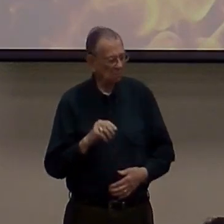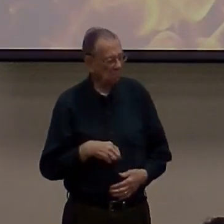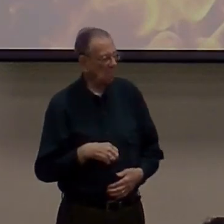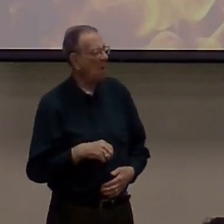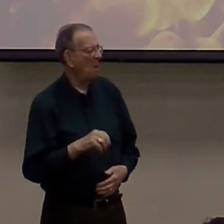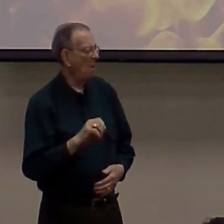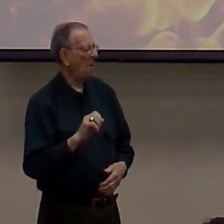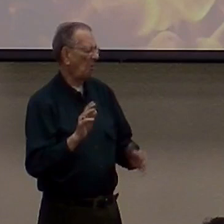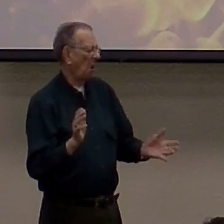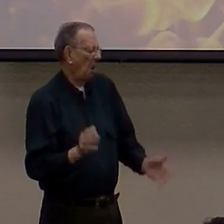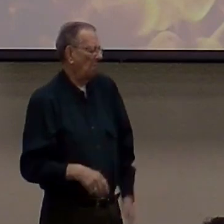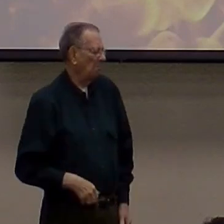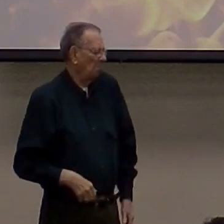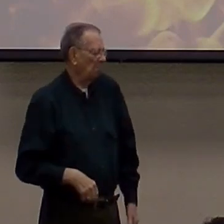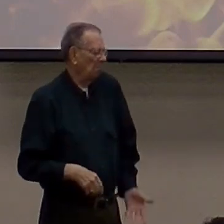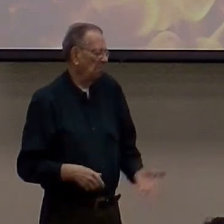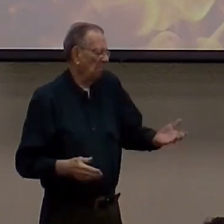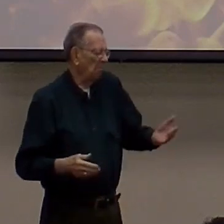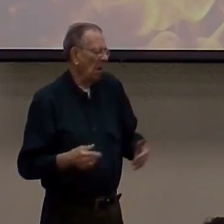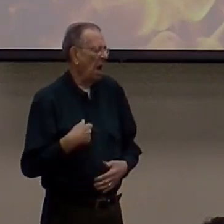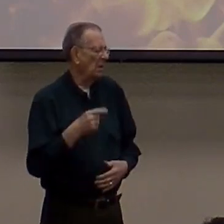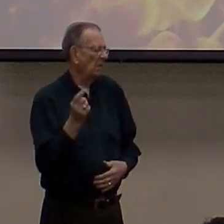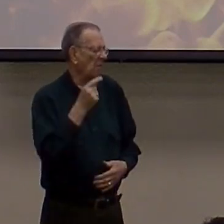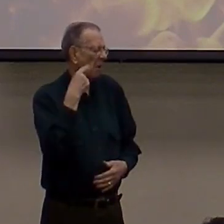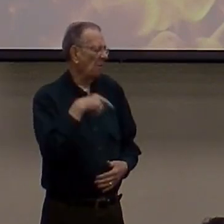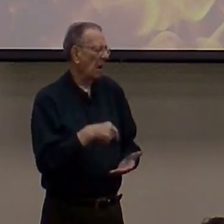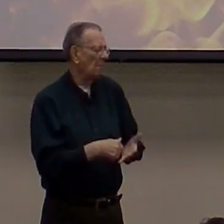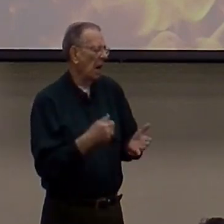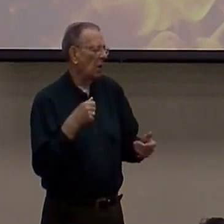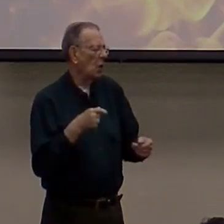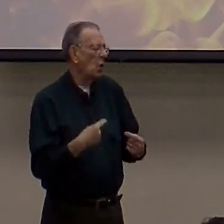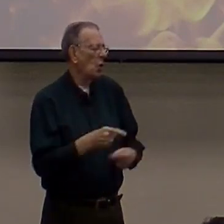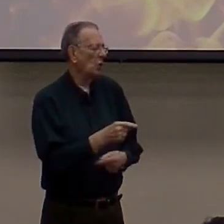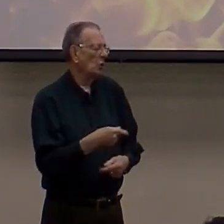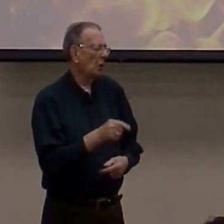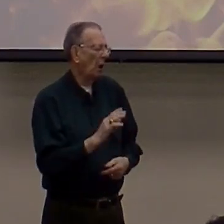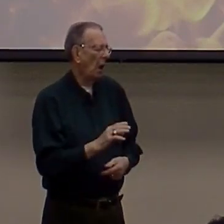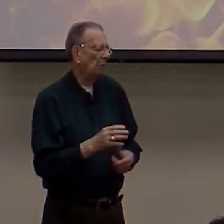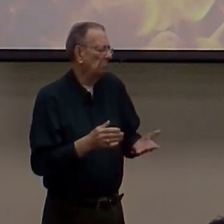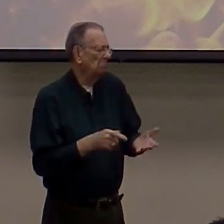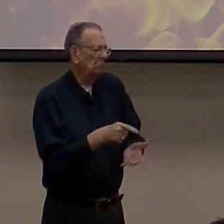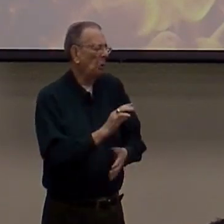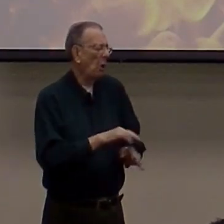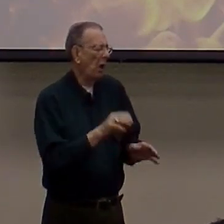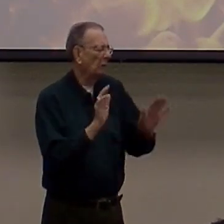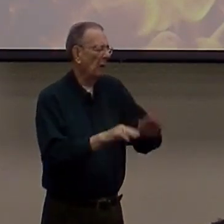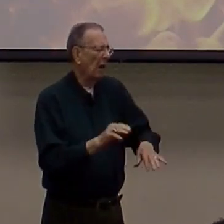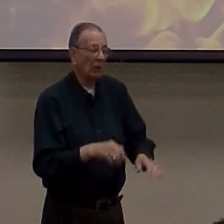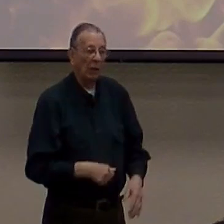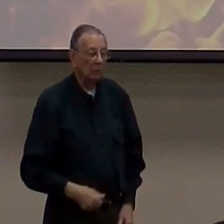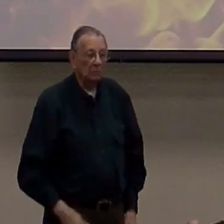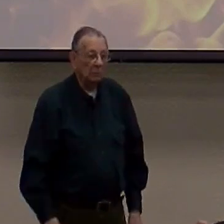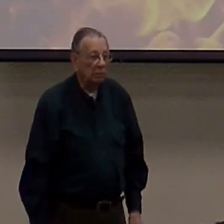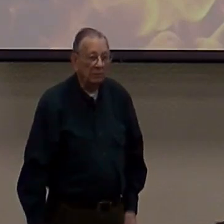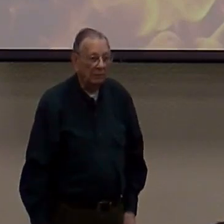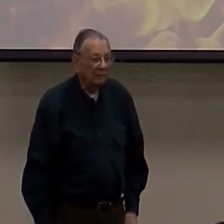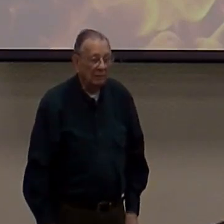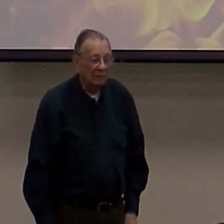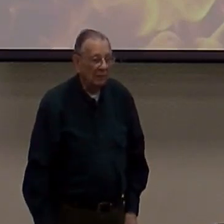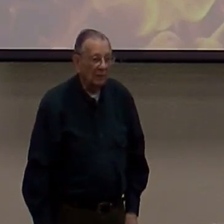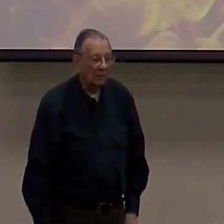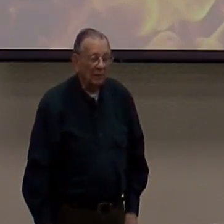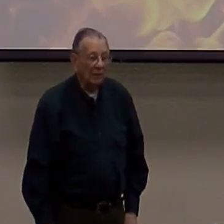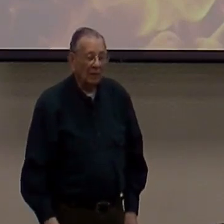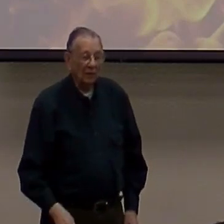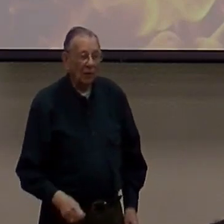okay, guys, fellas. I hadn't really thought of how this might offend your God, and so you don't really have to bow down.